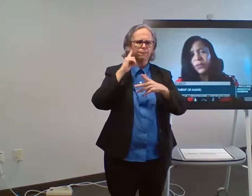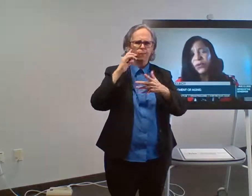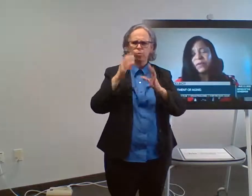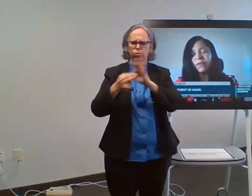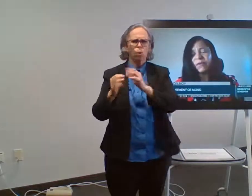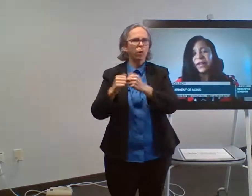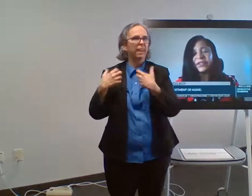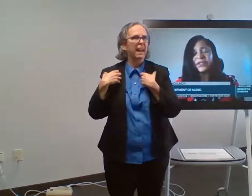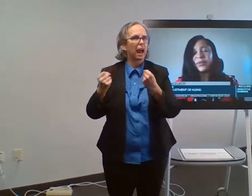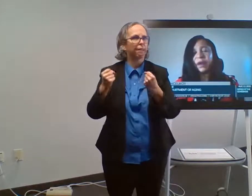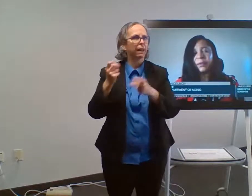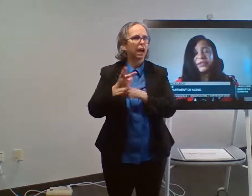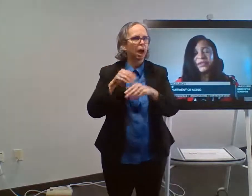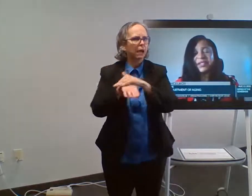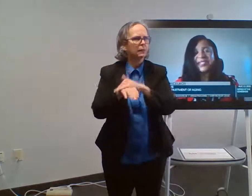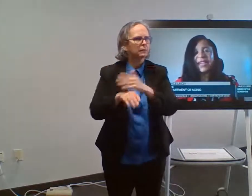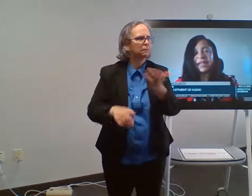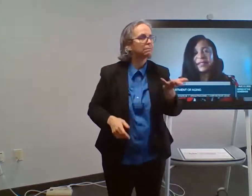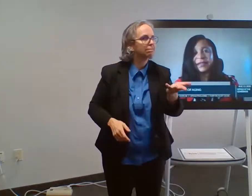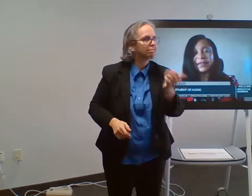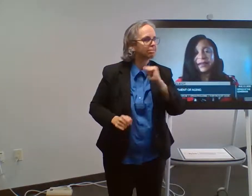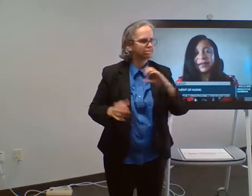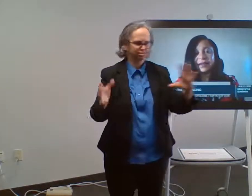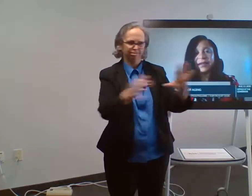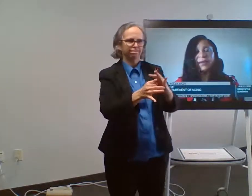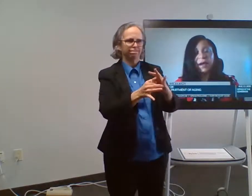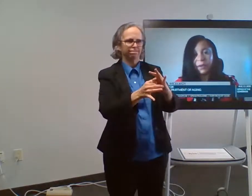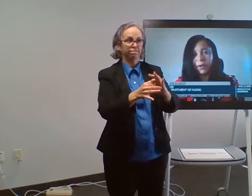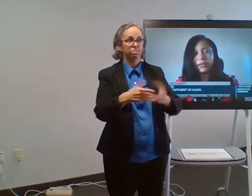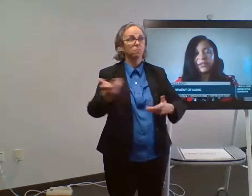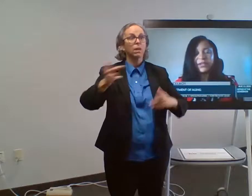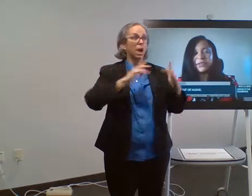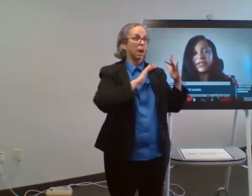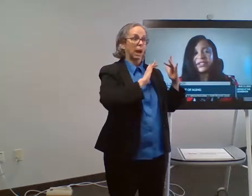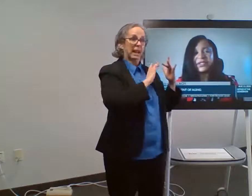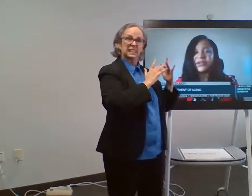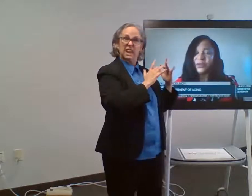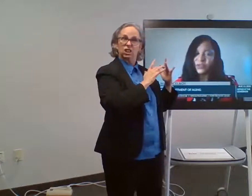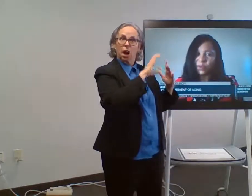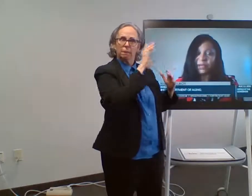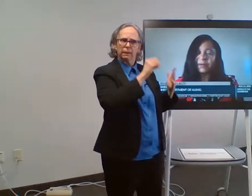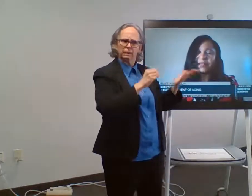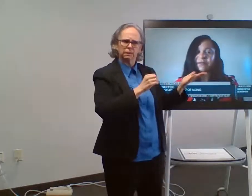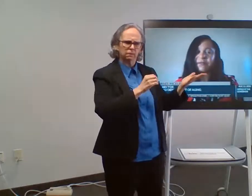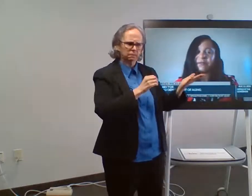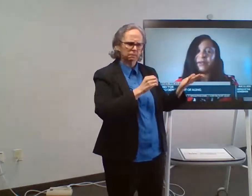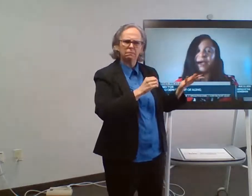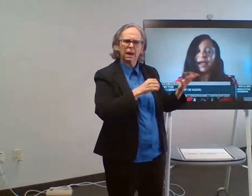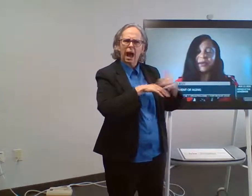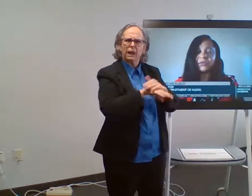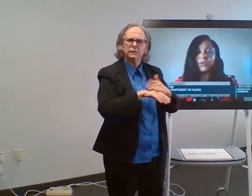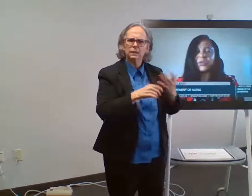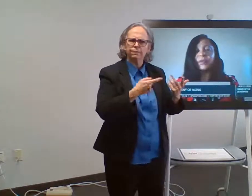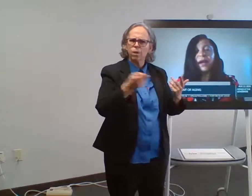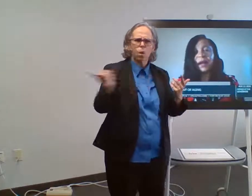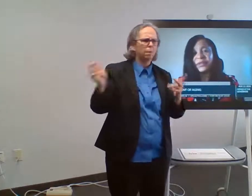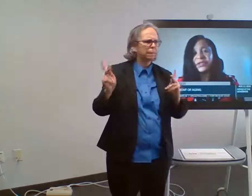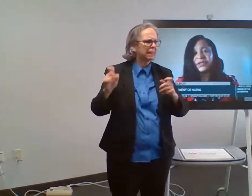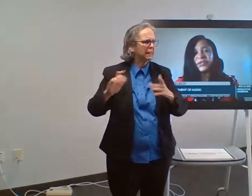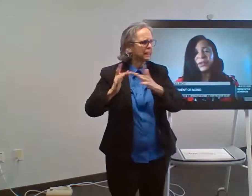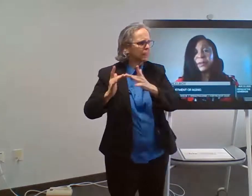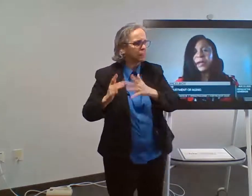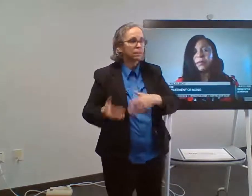we all know provides us with opportunities and access, the Ohio Department of Transportation is also working with Innovate Ohio to